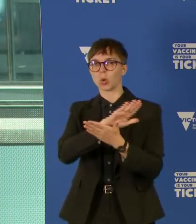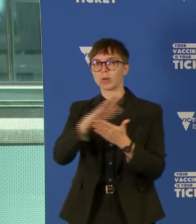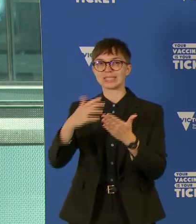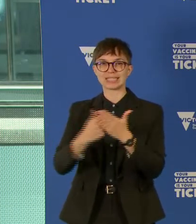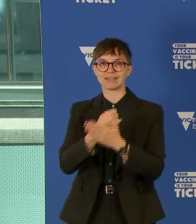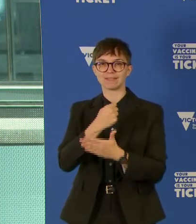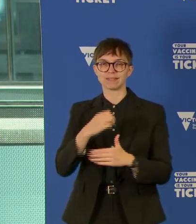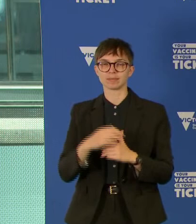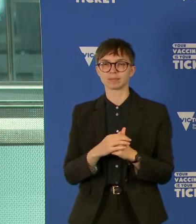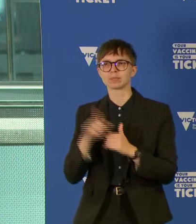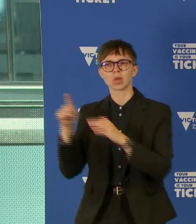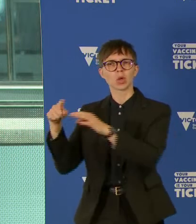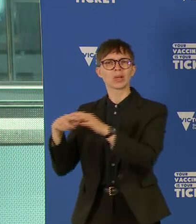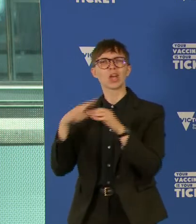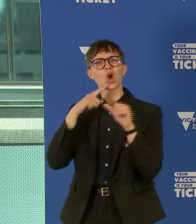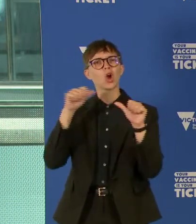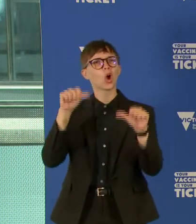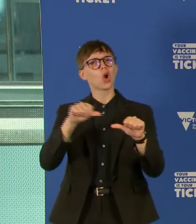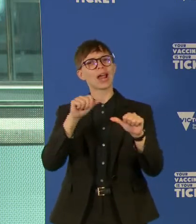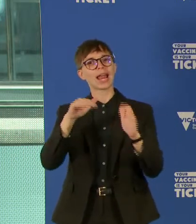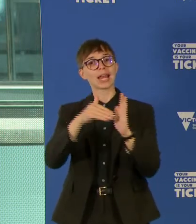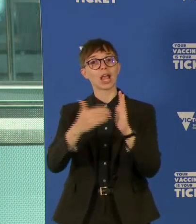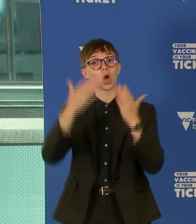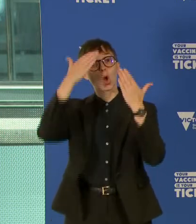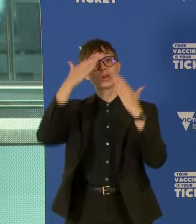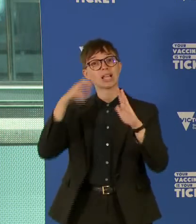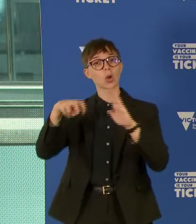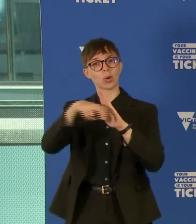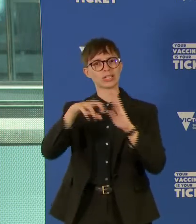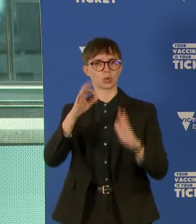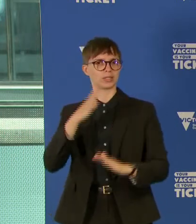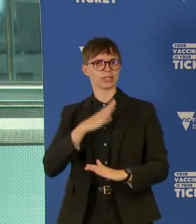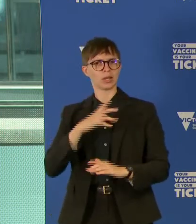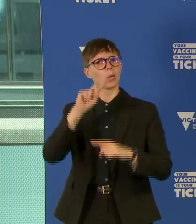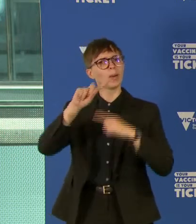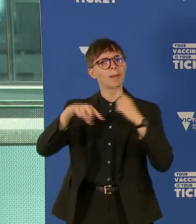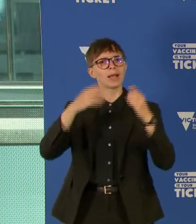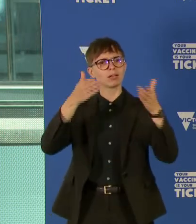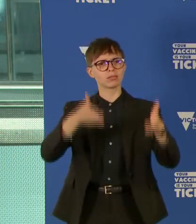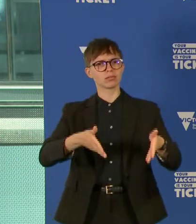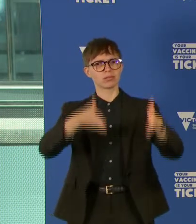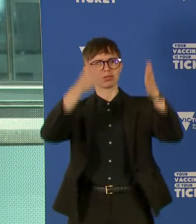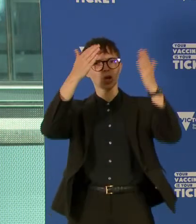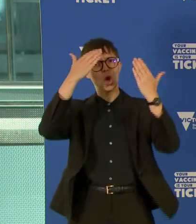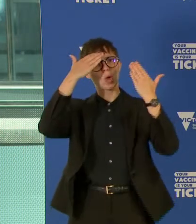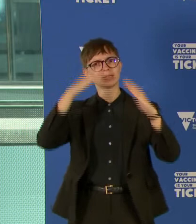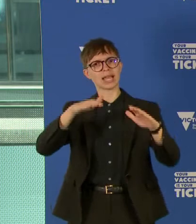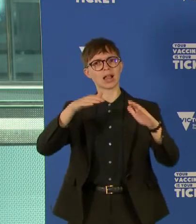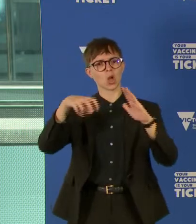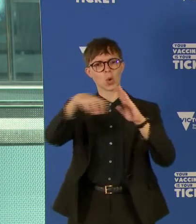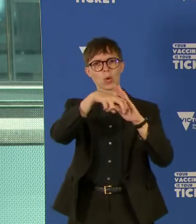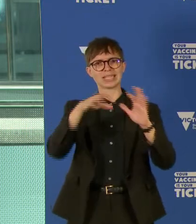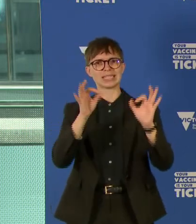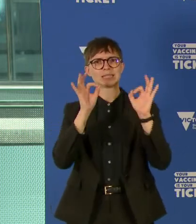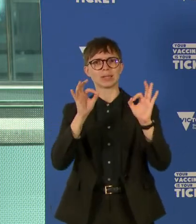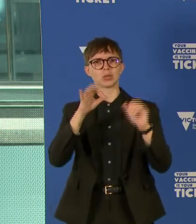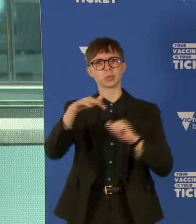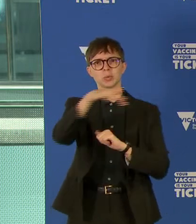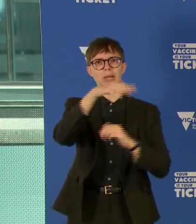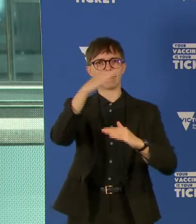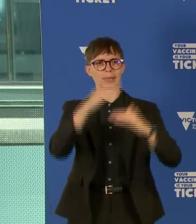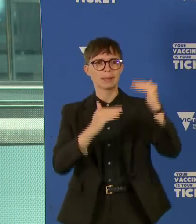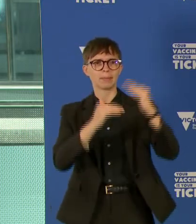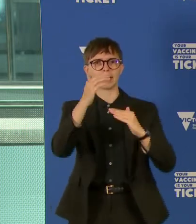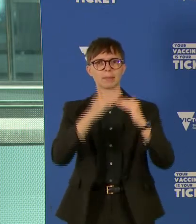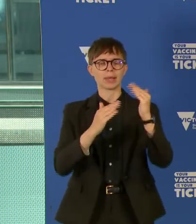Well, Mickleham, for some time now, I think it's had over 800 people go through it, and I'm not sure of the exact figure, but I